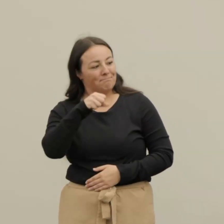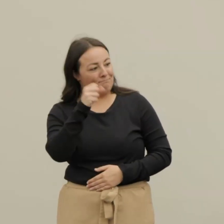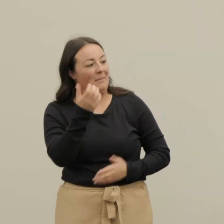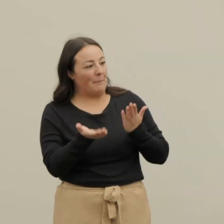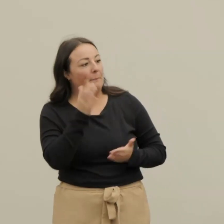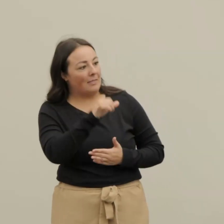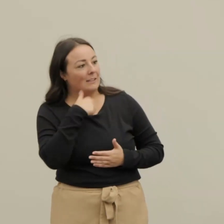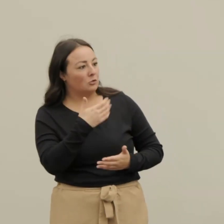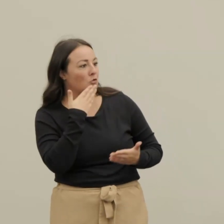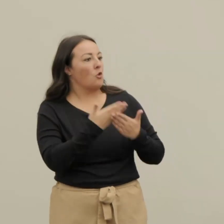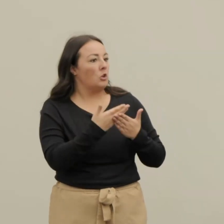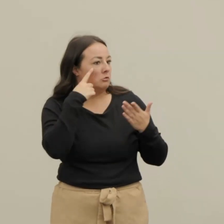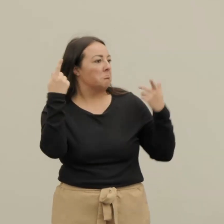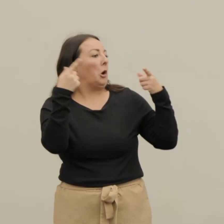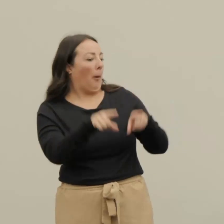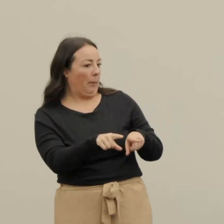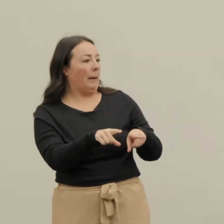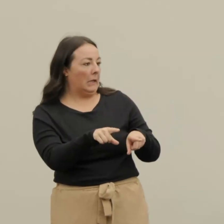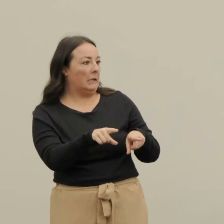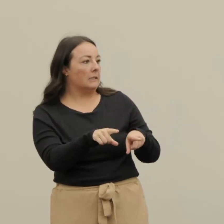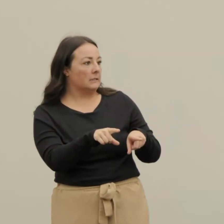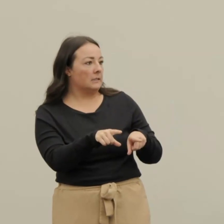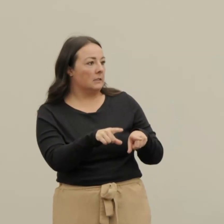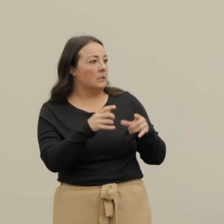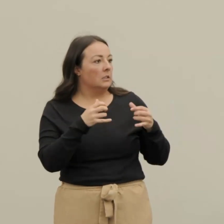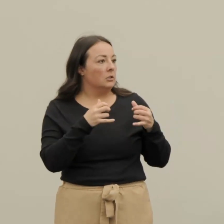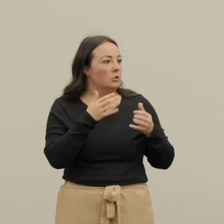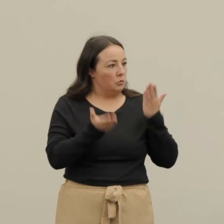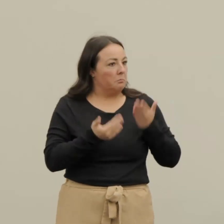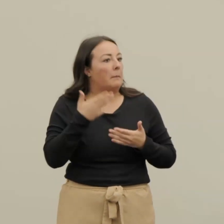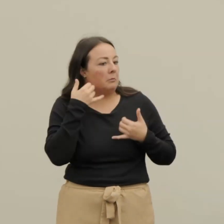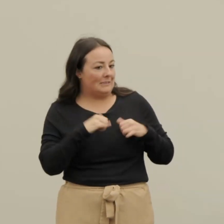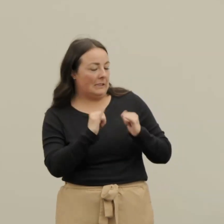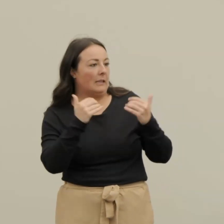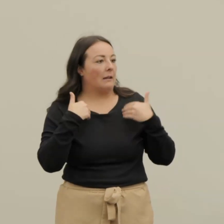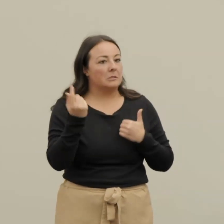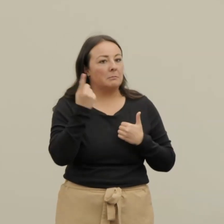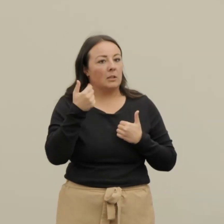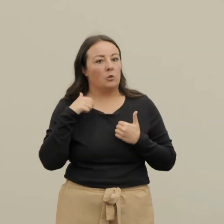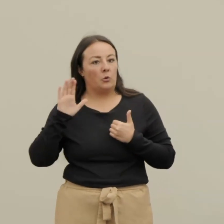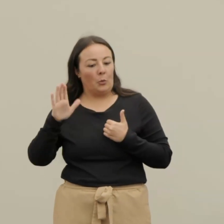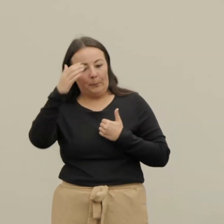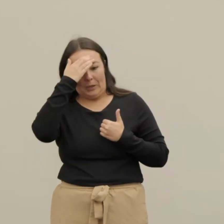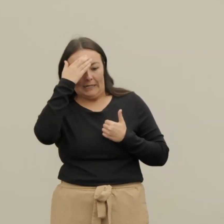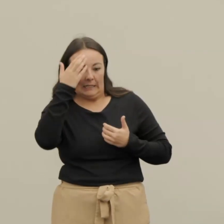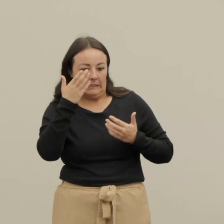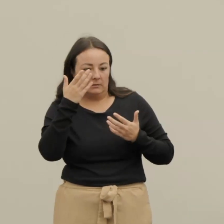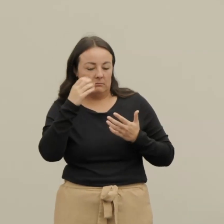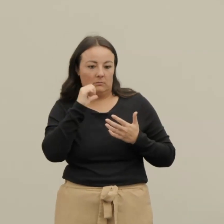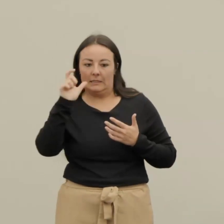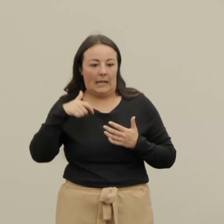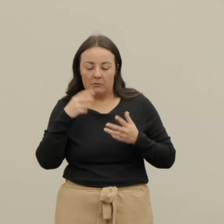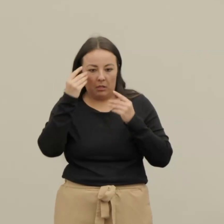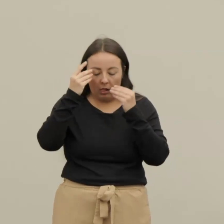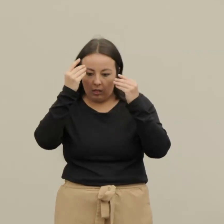Yeah, that might be a good compromise, Mhm. because you would still have something over there that told you, like, your brain wouldn't really have to Yeah. think about it. It's just